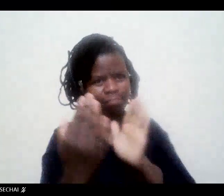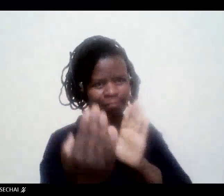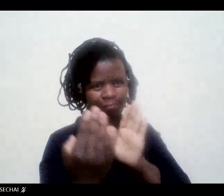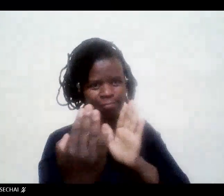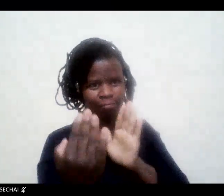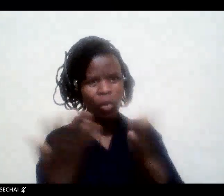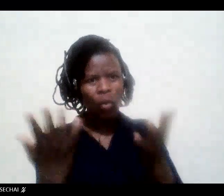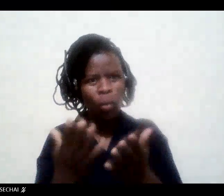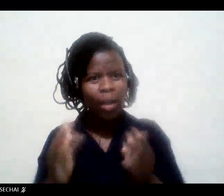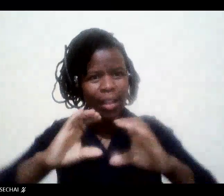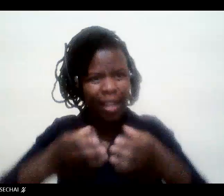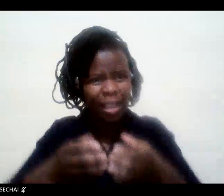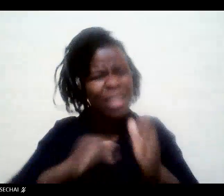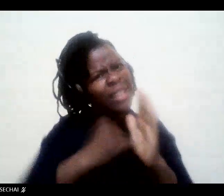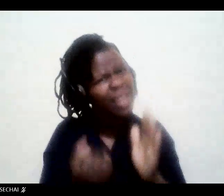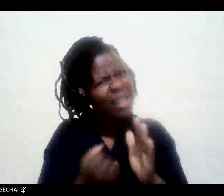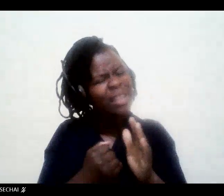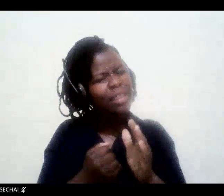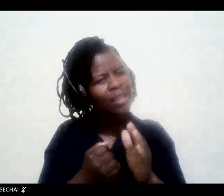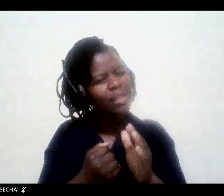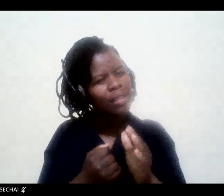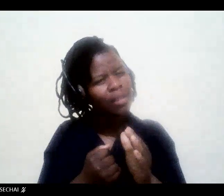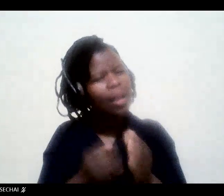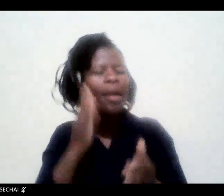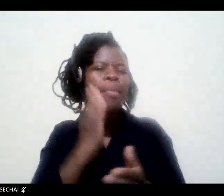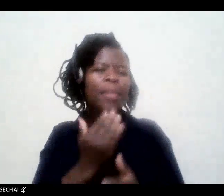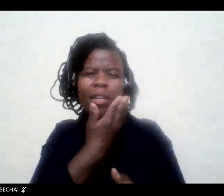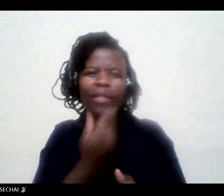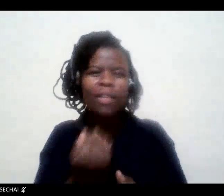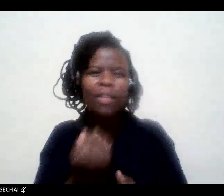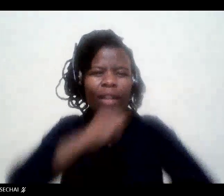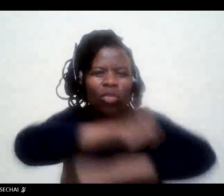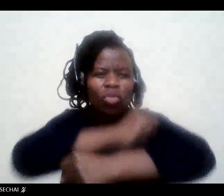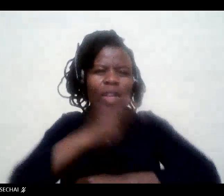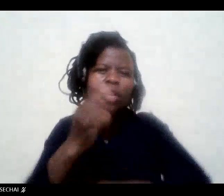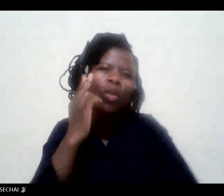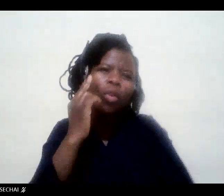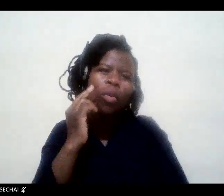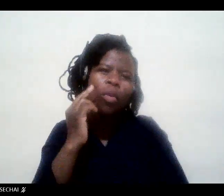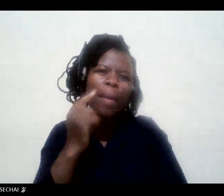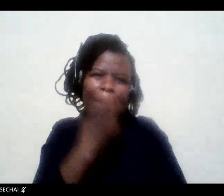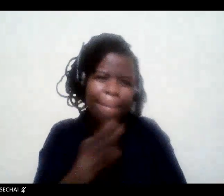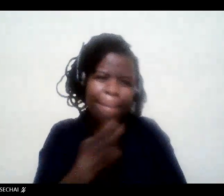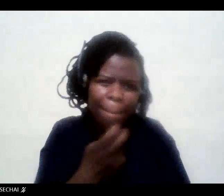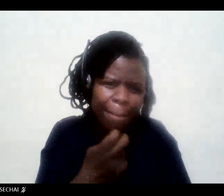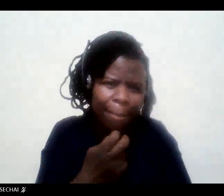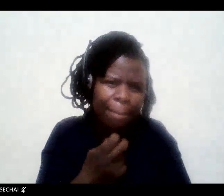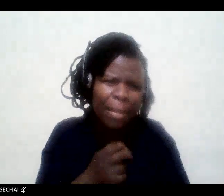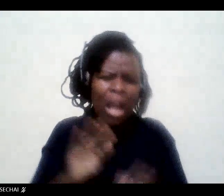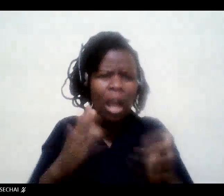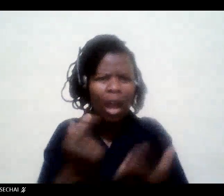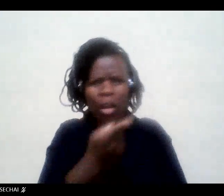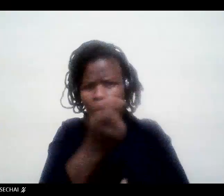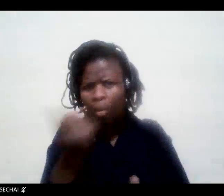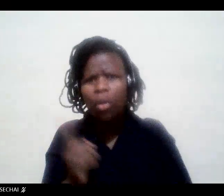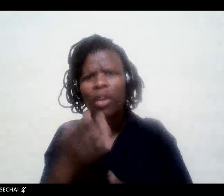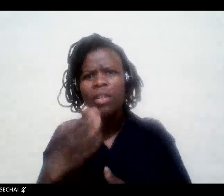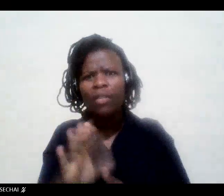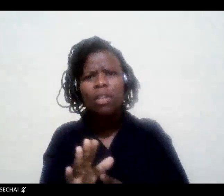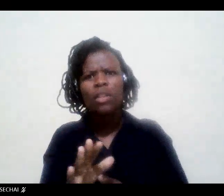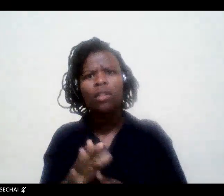only benefit learners who lip read? How do learners who are not disabled feel if they have a teacher